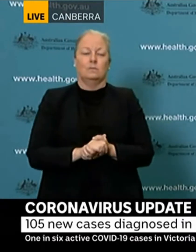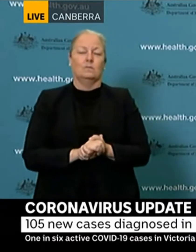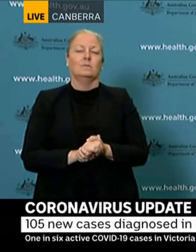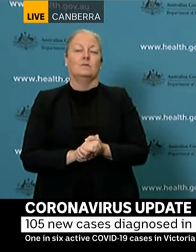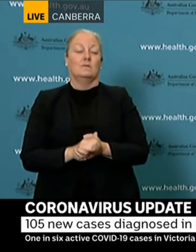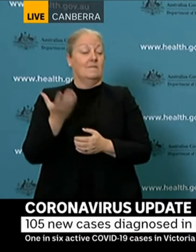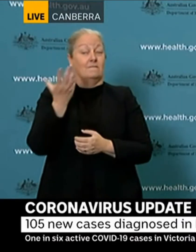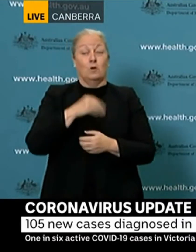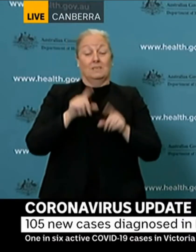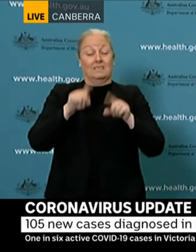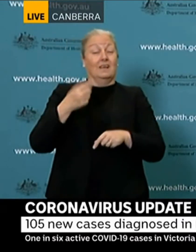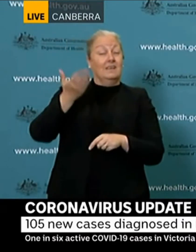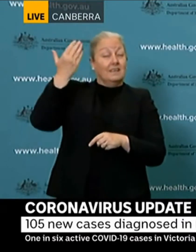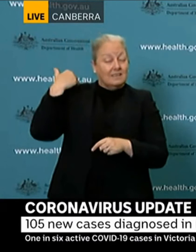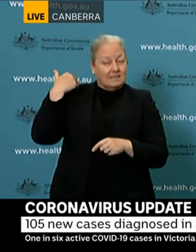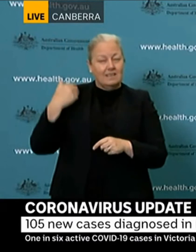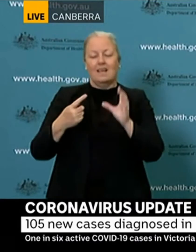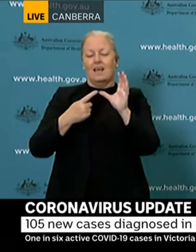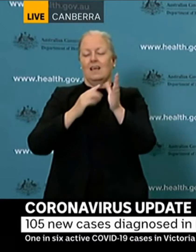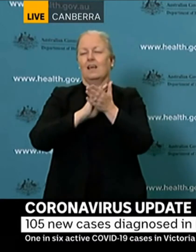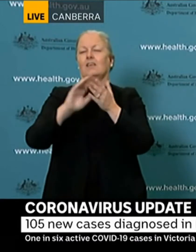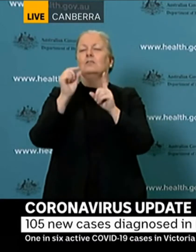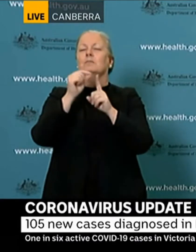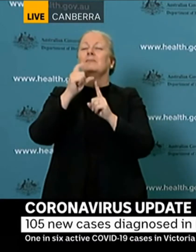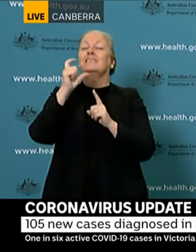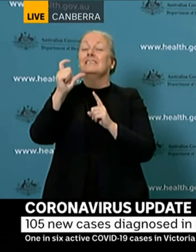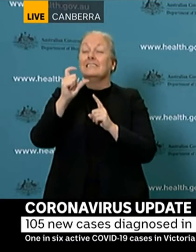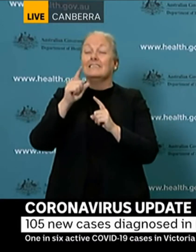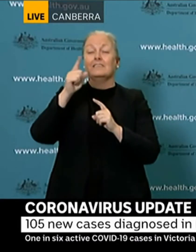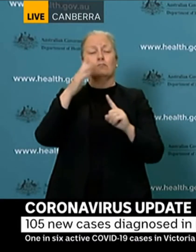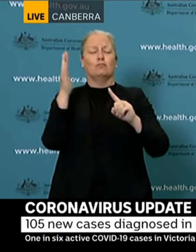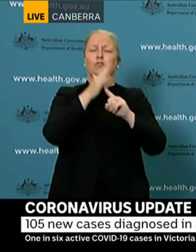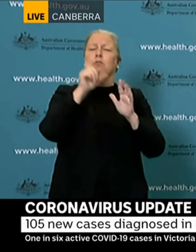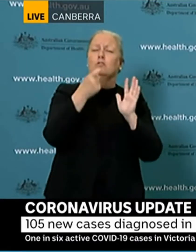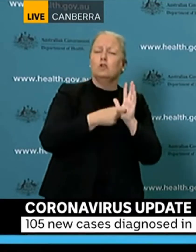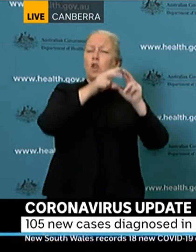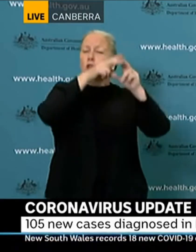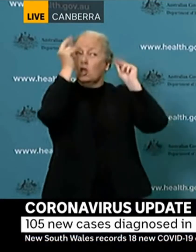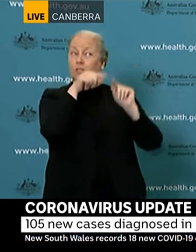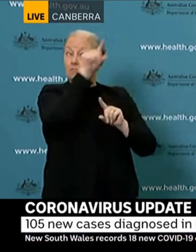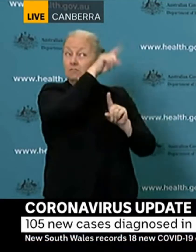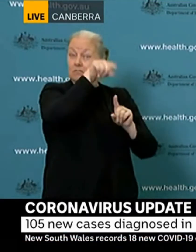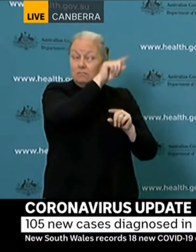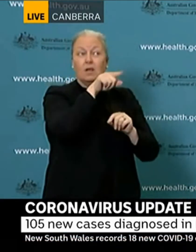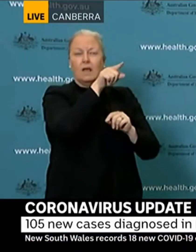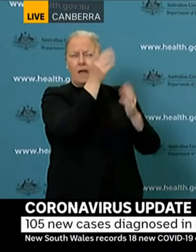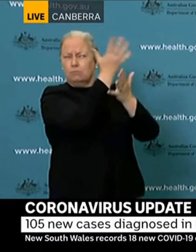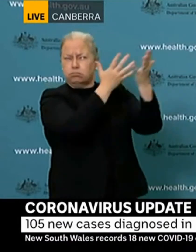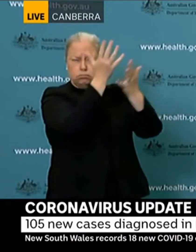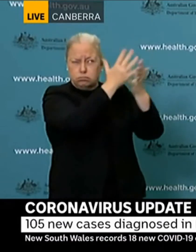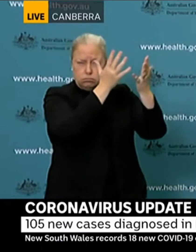From the beginning of this, the AHPPC has been the medical expert advice group, giving advice